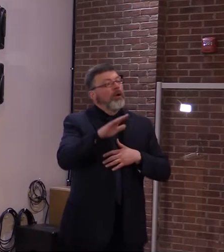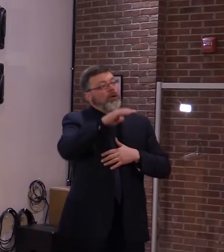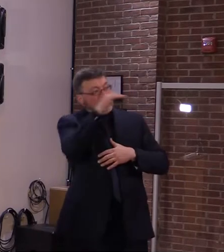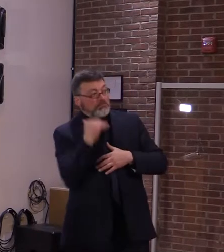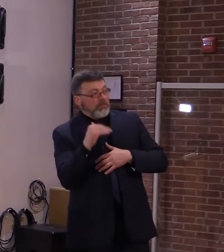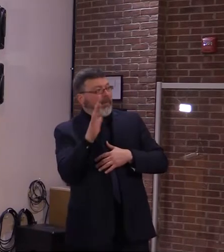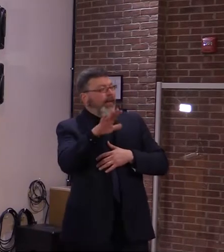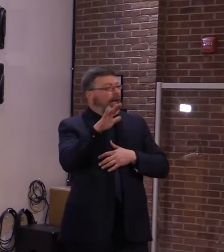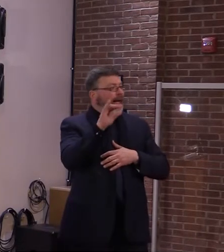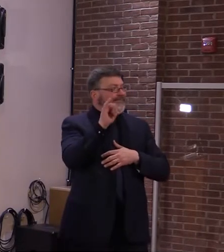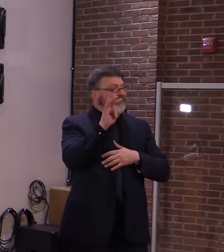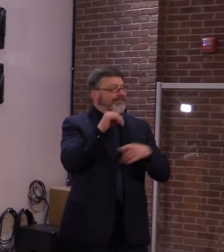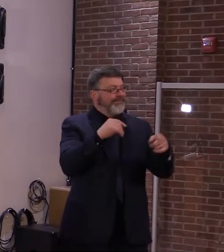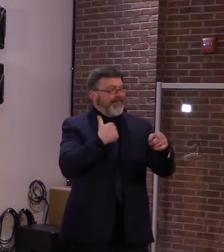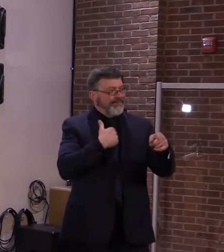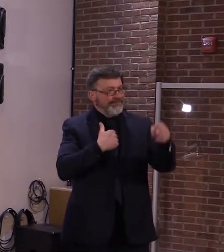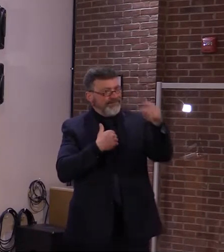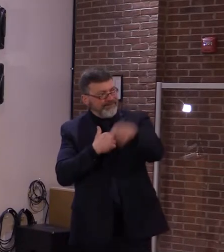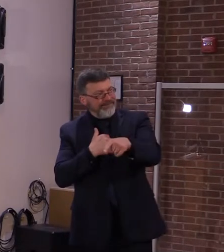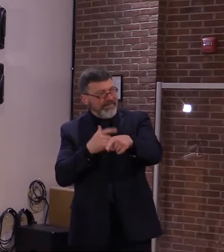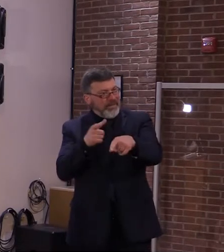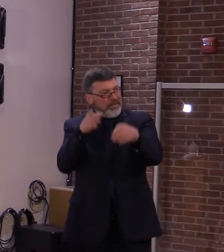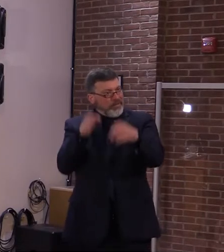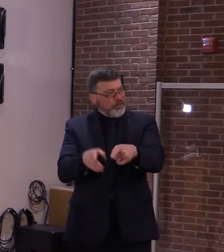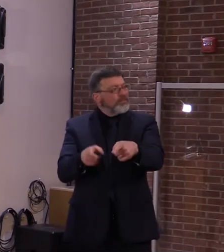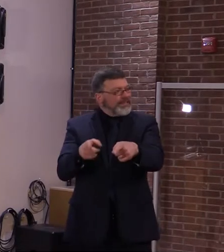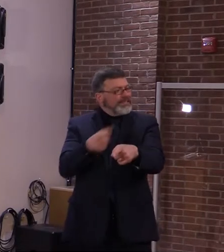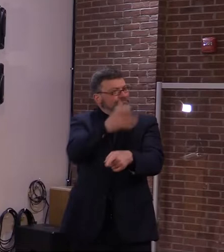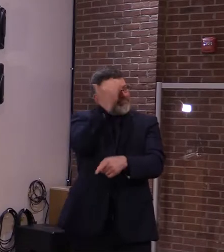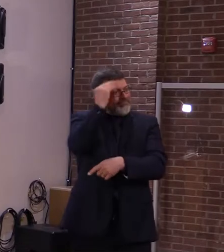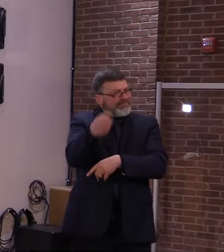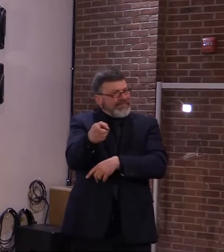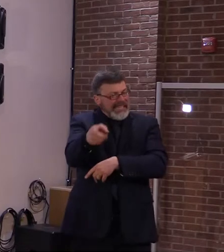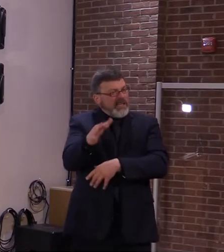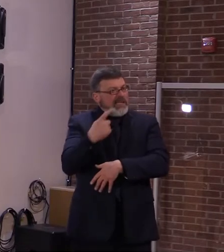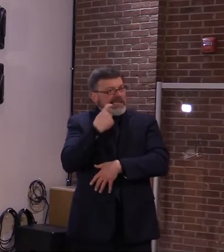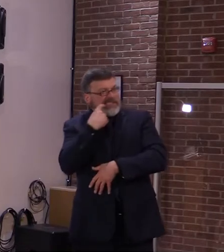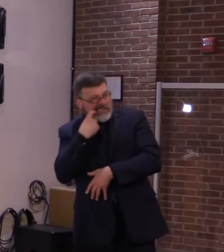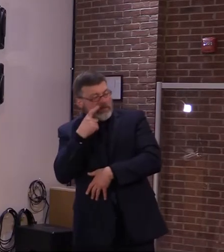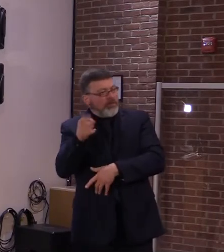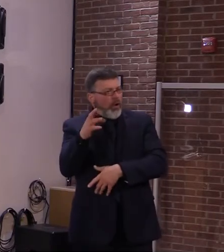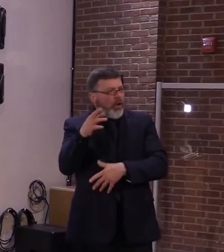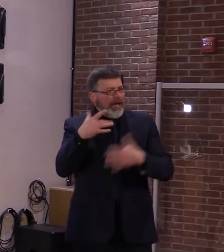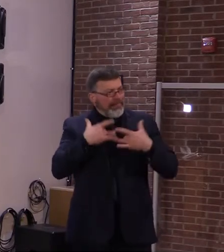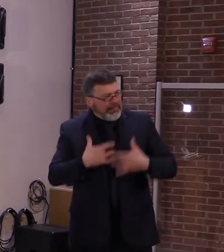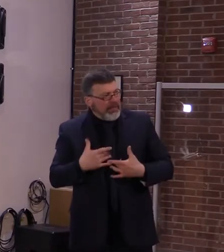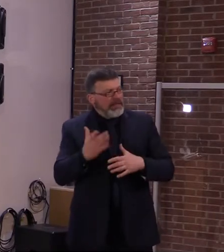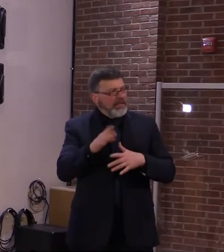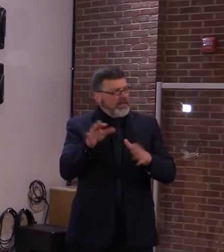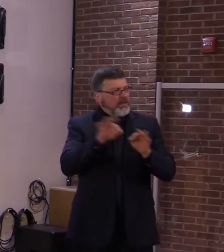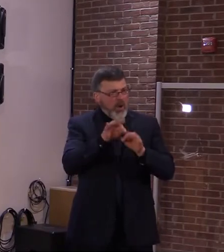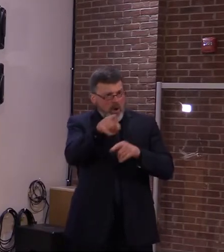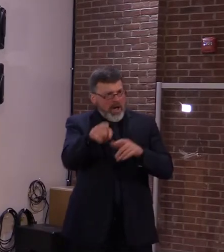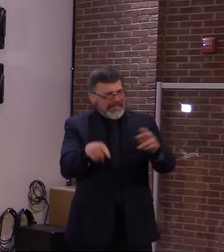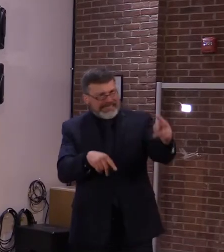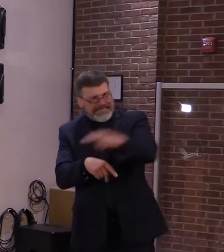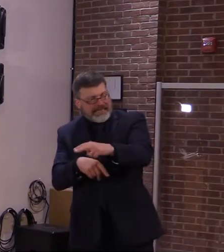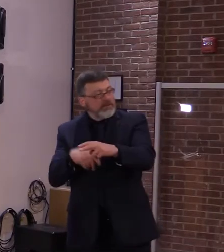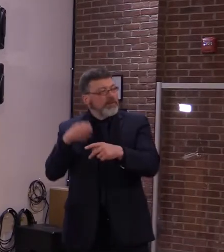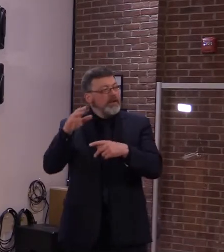vthelplink.org for support and referral services. I'll turn this back to the governor now.